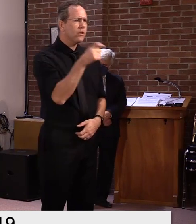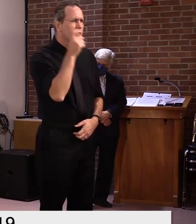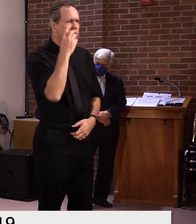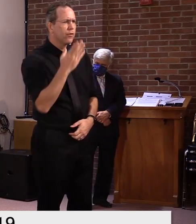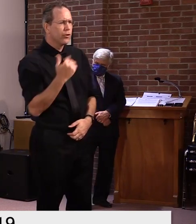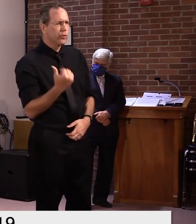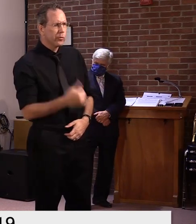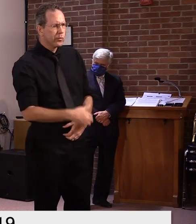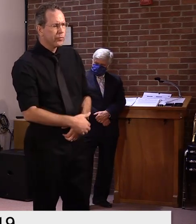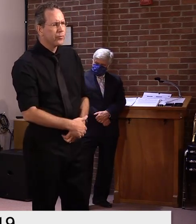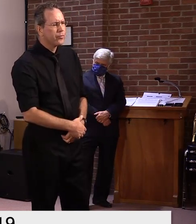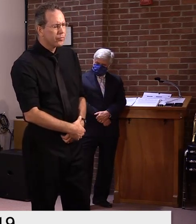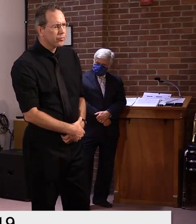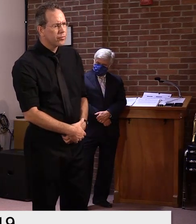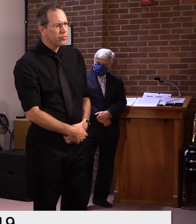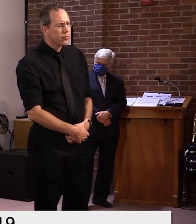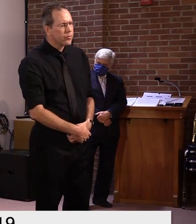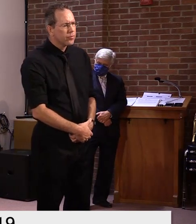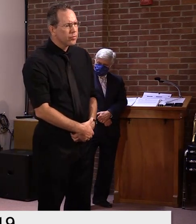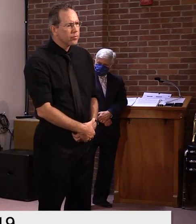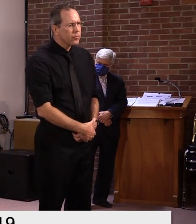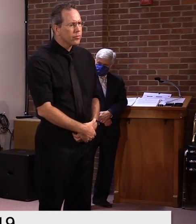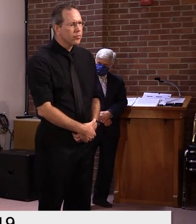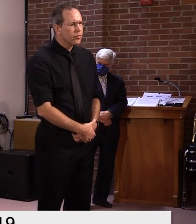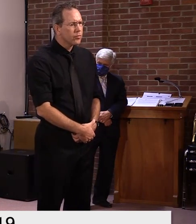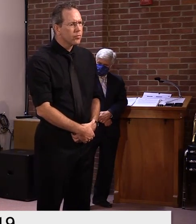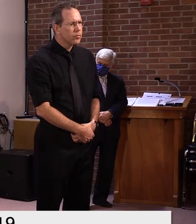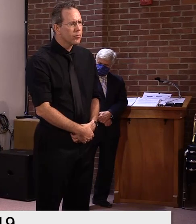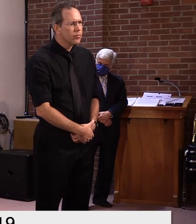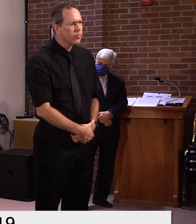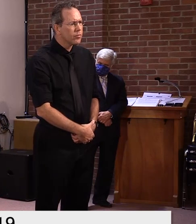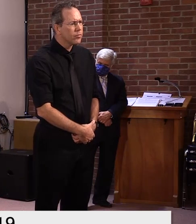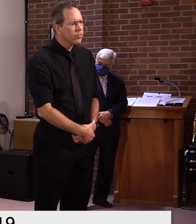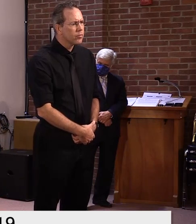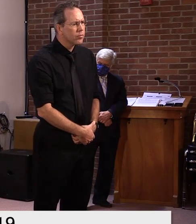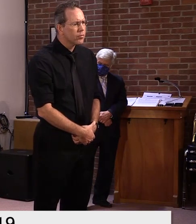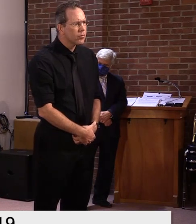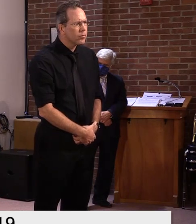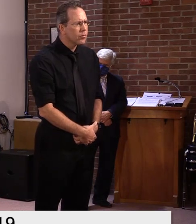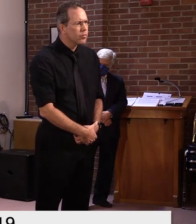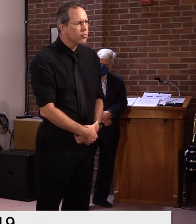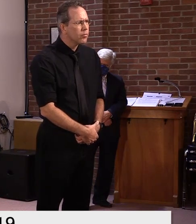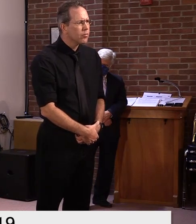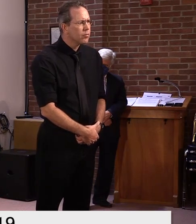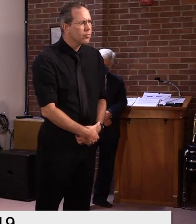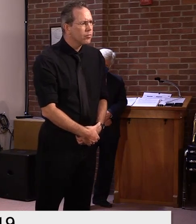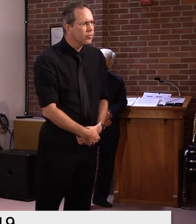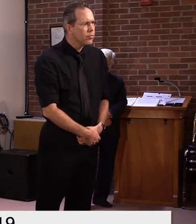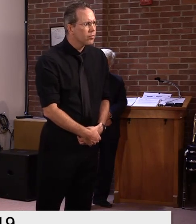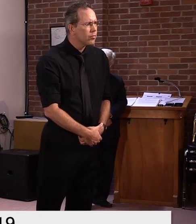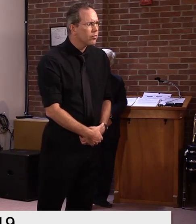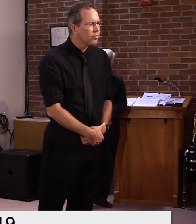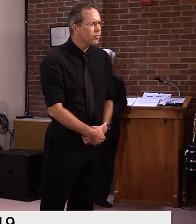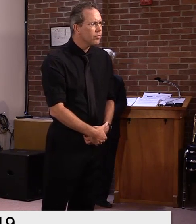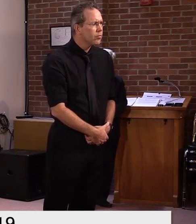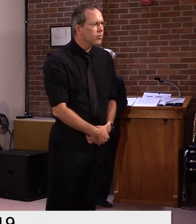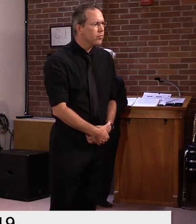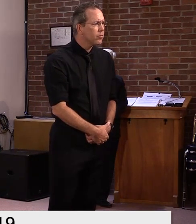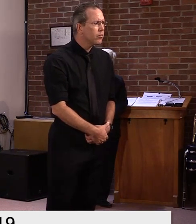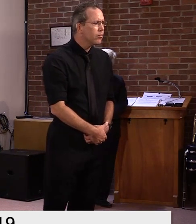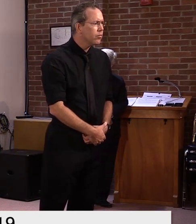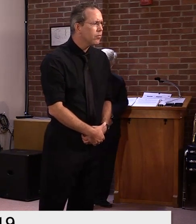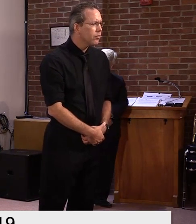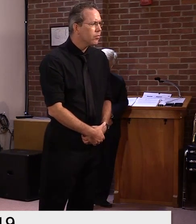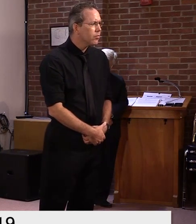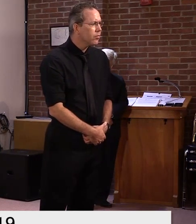systemic solutions to not only healthcare, but I guess the economy and any number of things. And I'm asking on the behalf